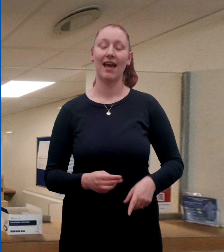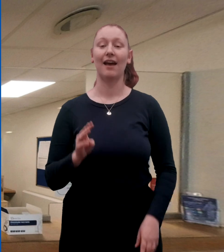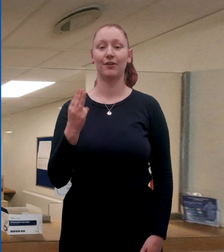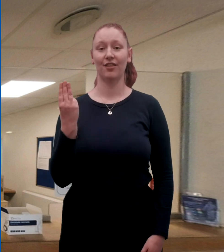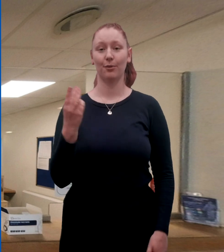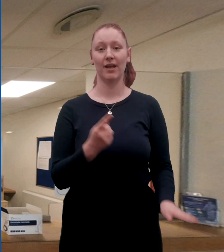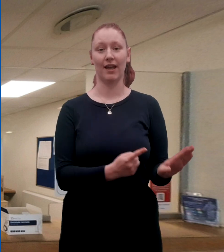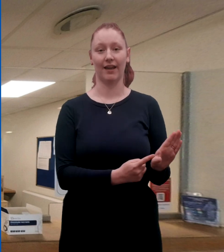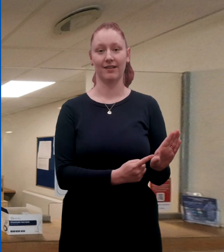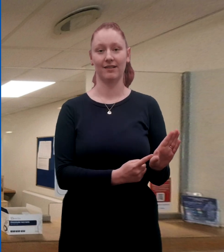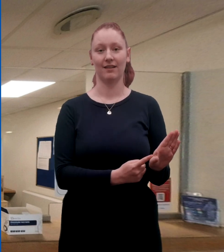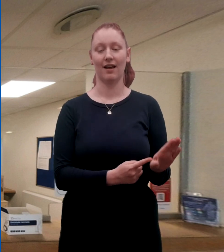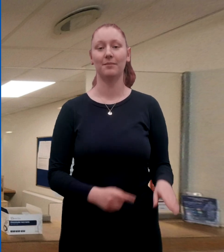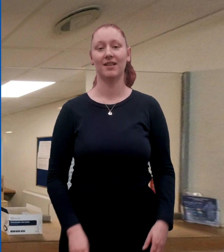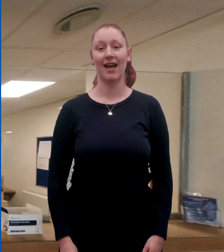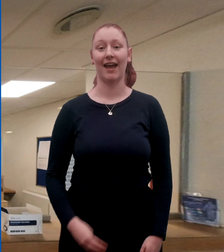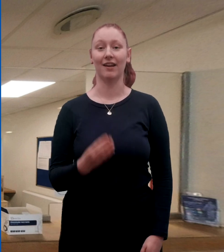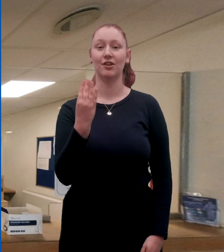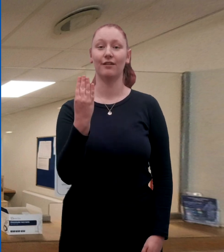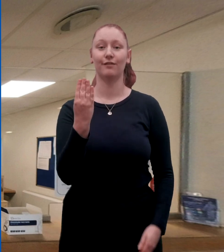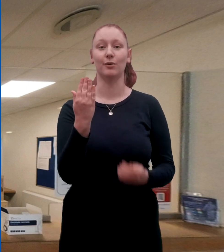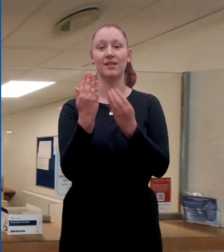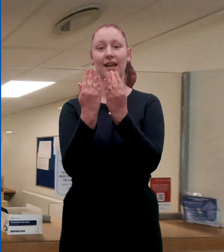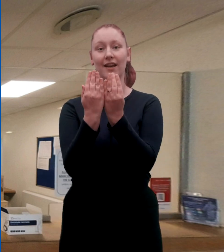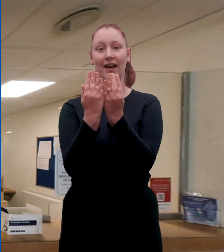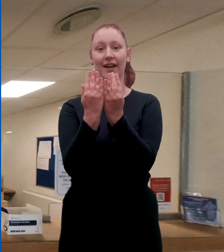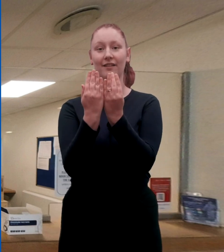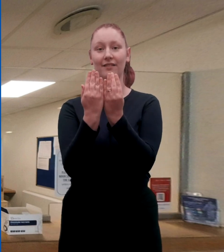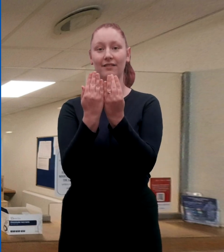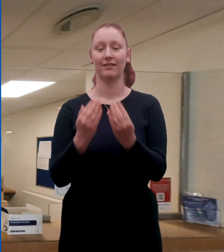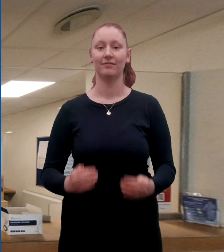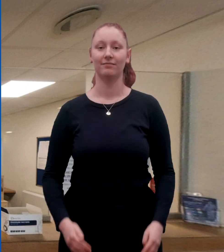test every 3 years up to the age of 49.